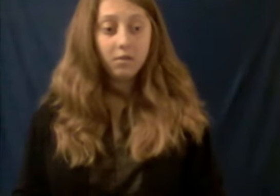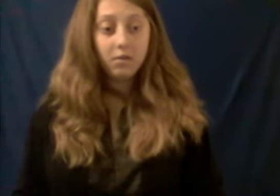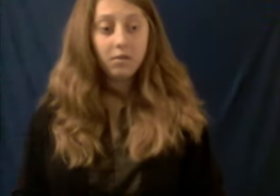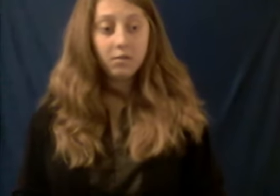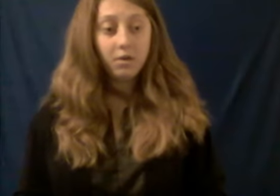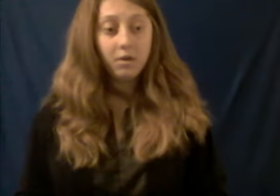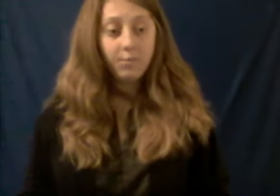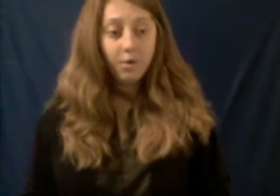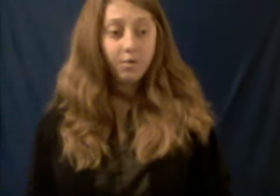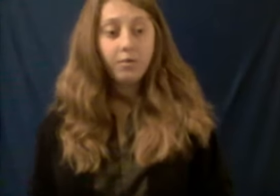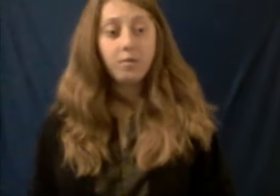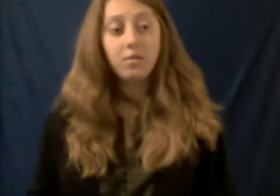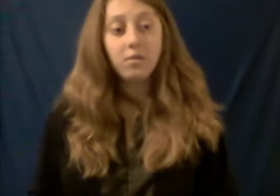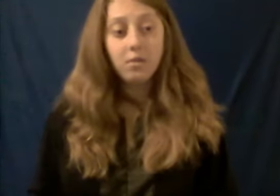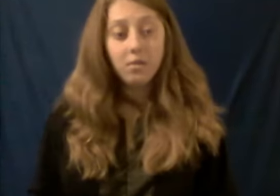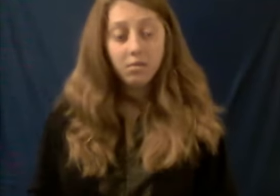a daughter named Rose.